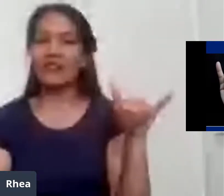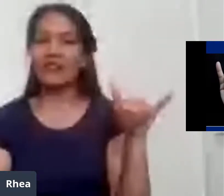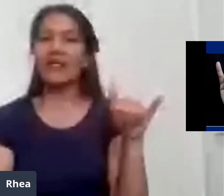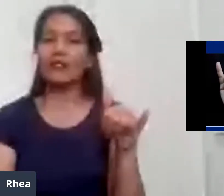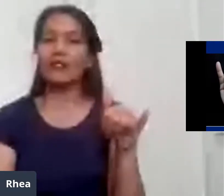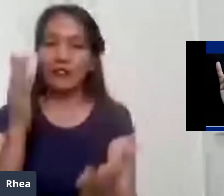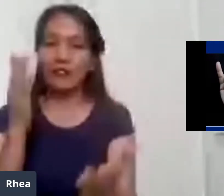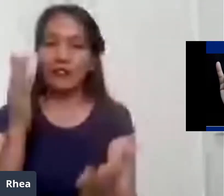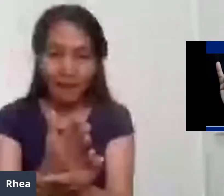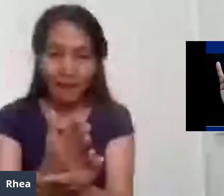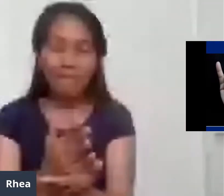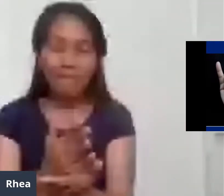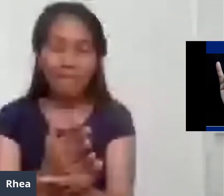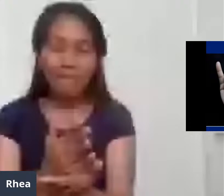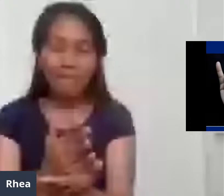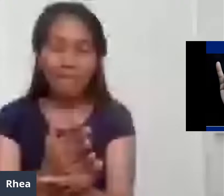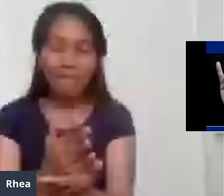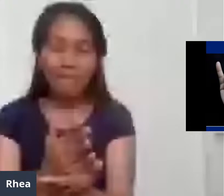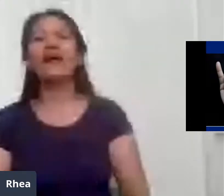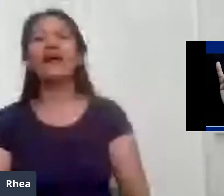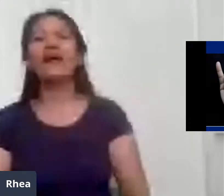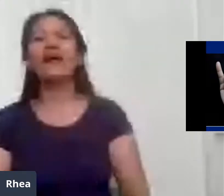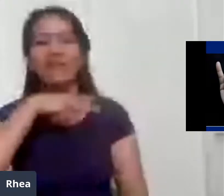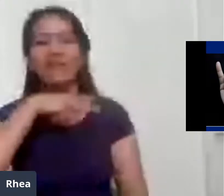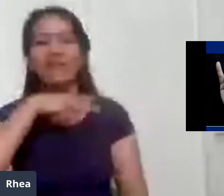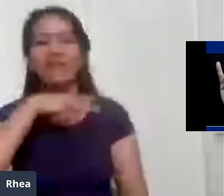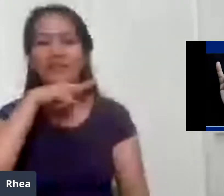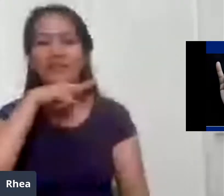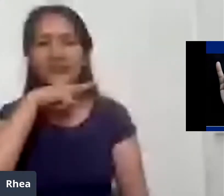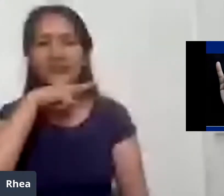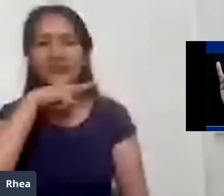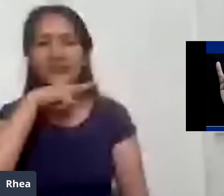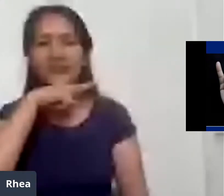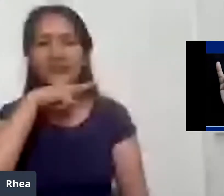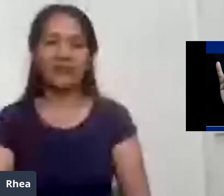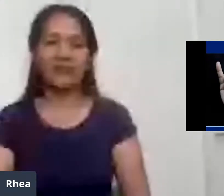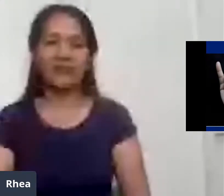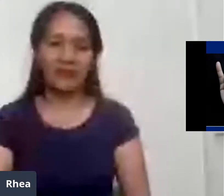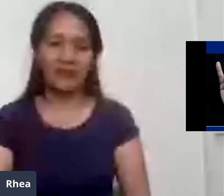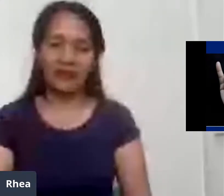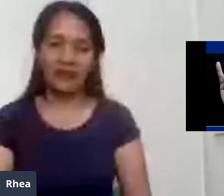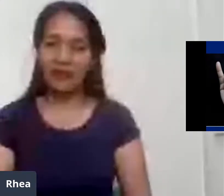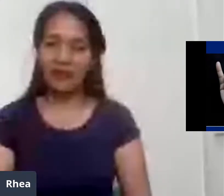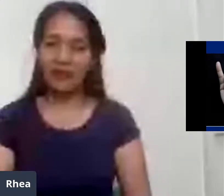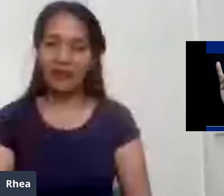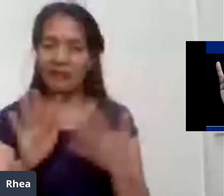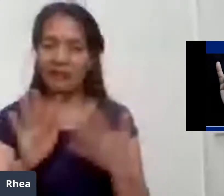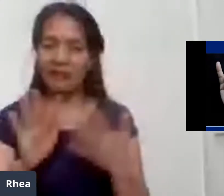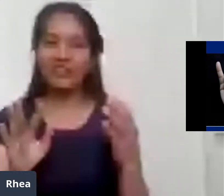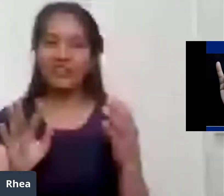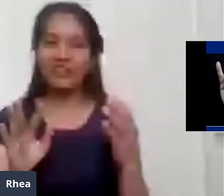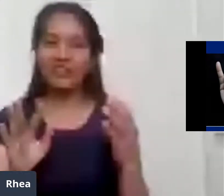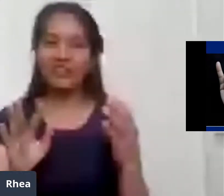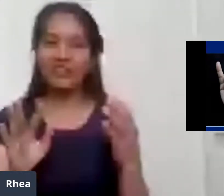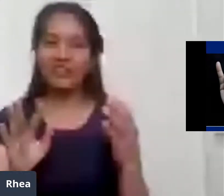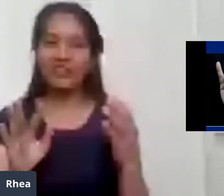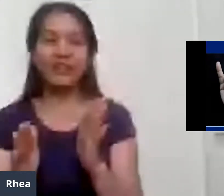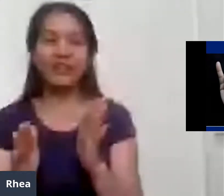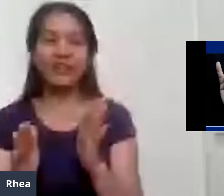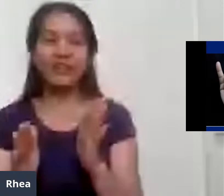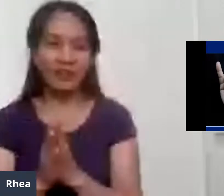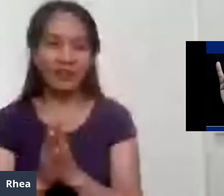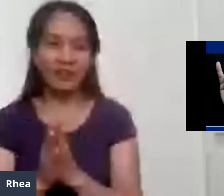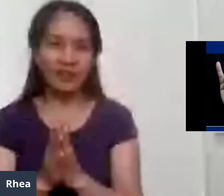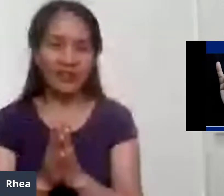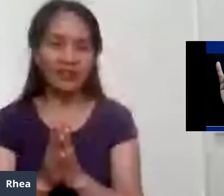Yes, we're going to stop the virus. Don't for I'll be teaching you some